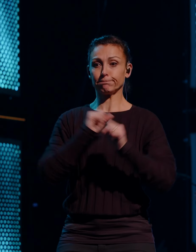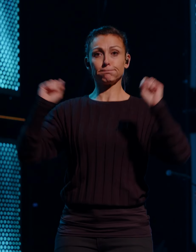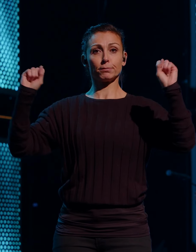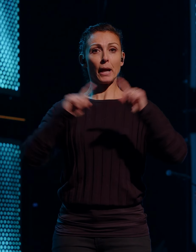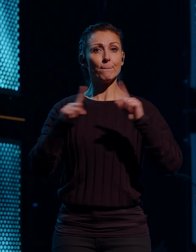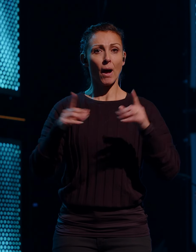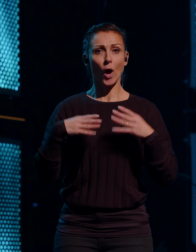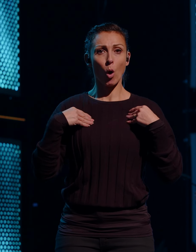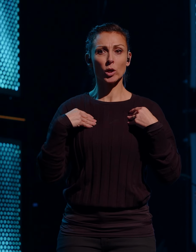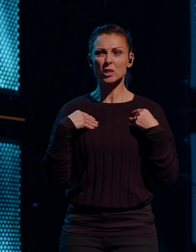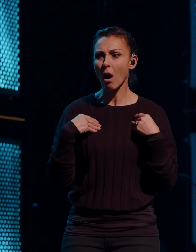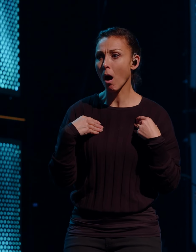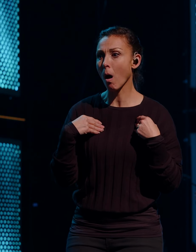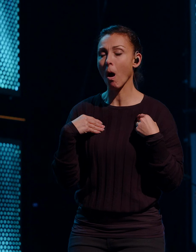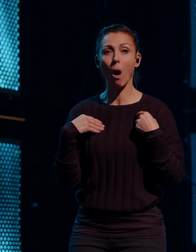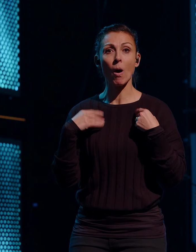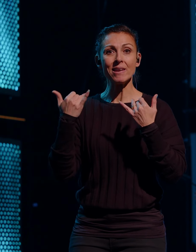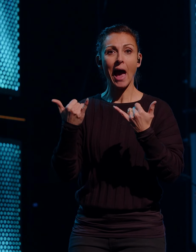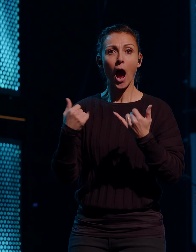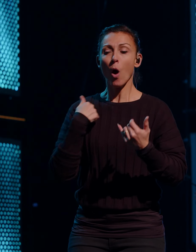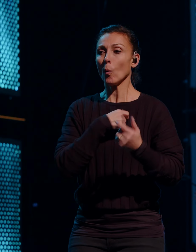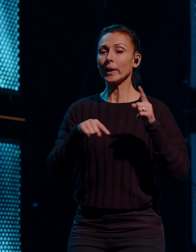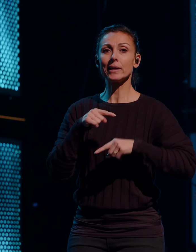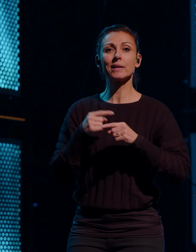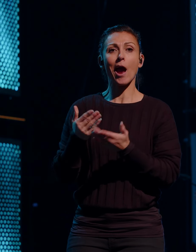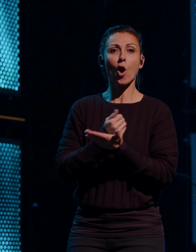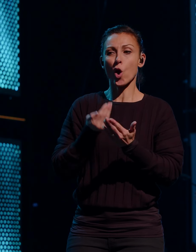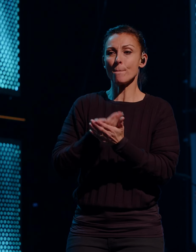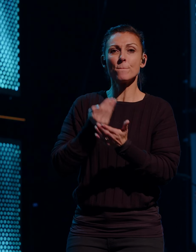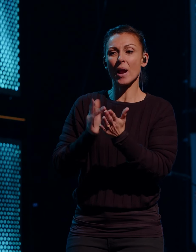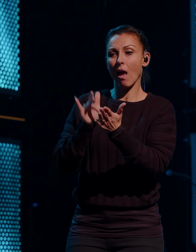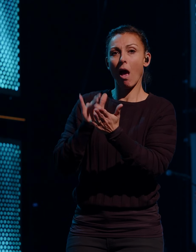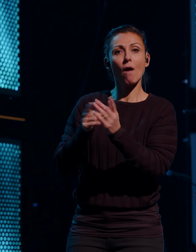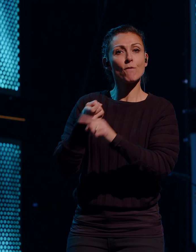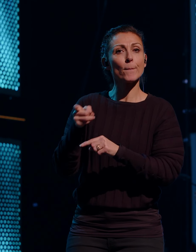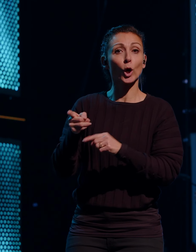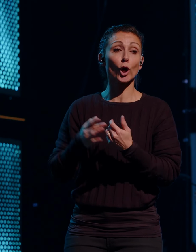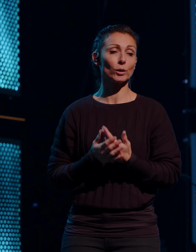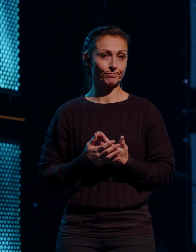is leaving them. So let's go on to read Acts 16, 19 through 24.